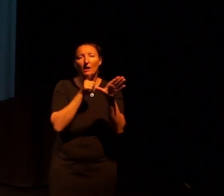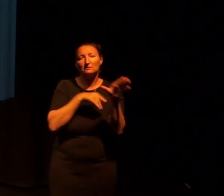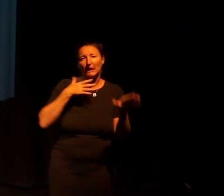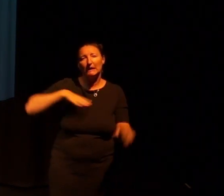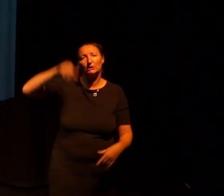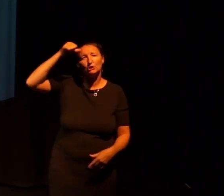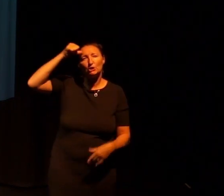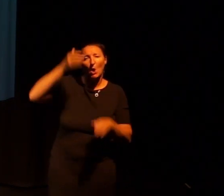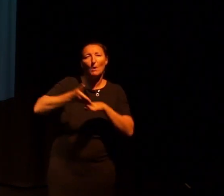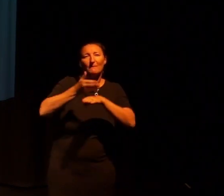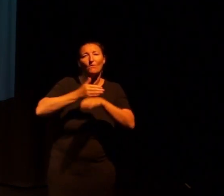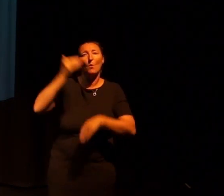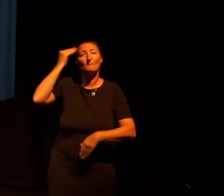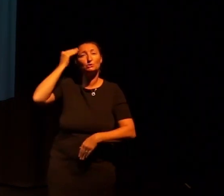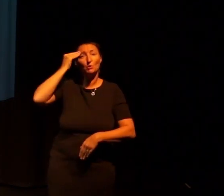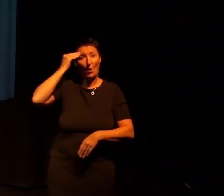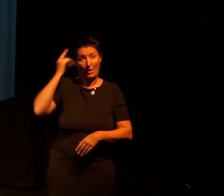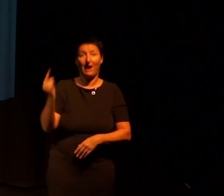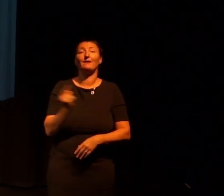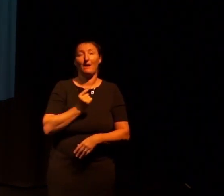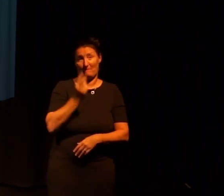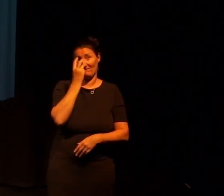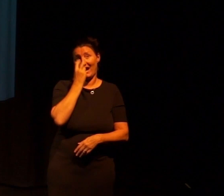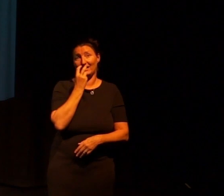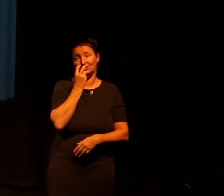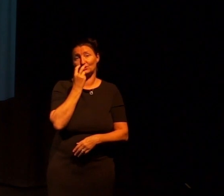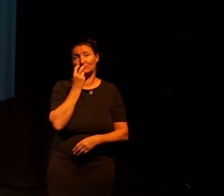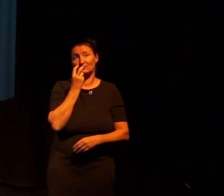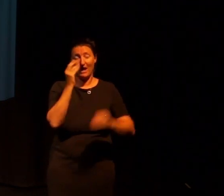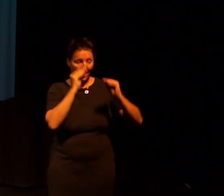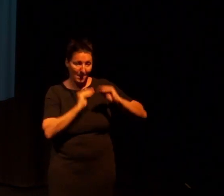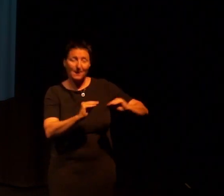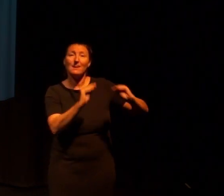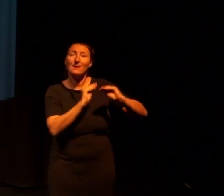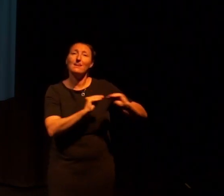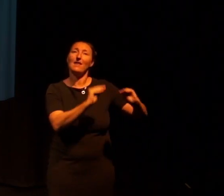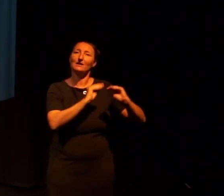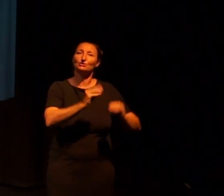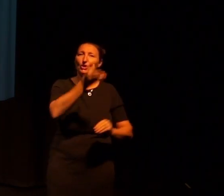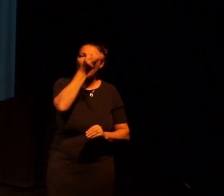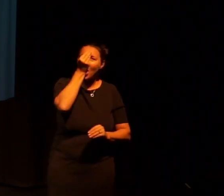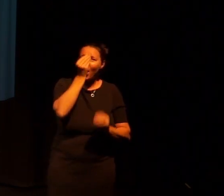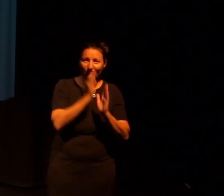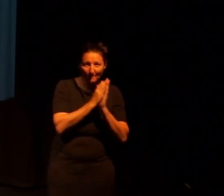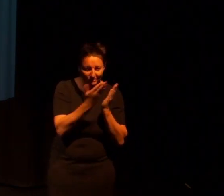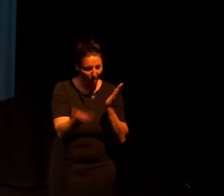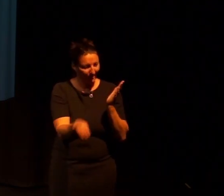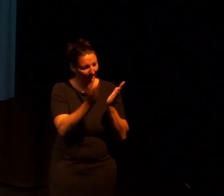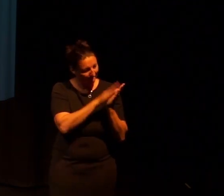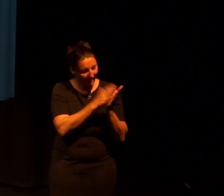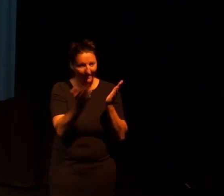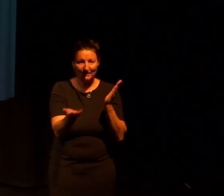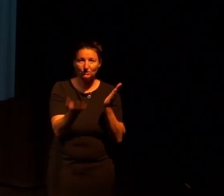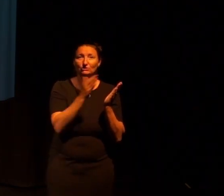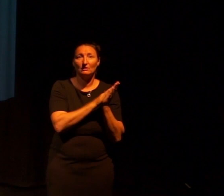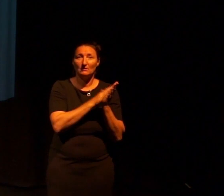mature, truly coming of age. Lessons learned from many a turning page. Can we now be